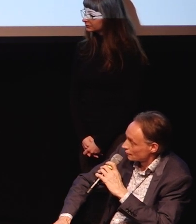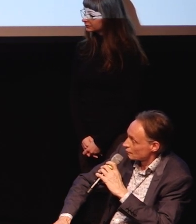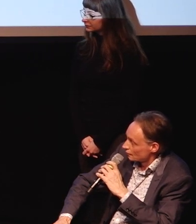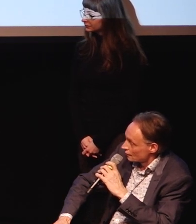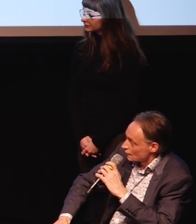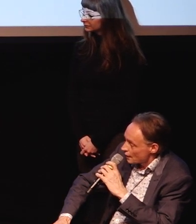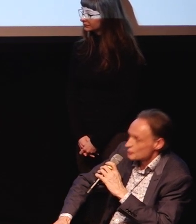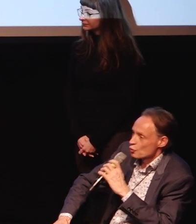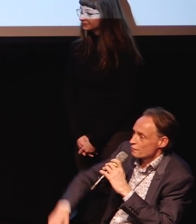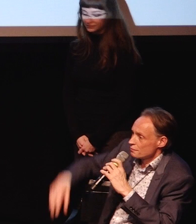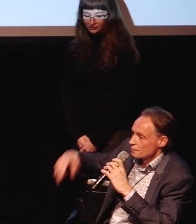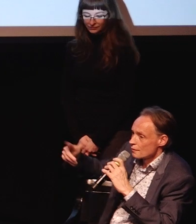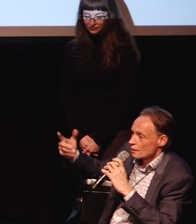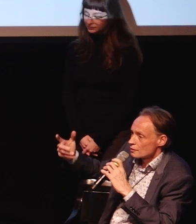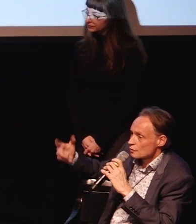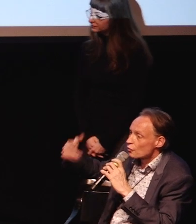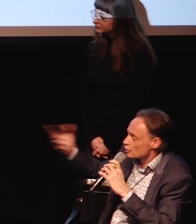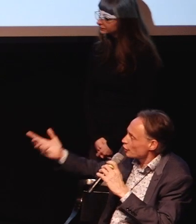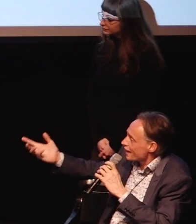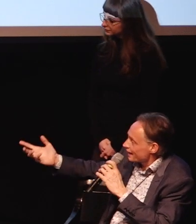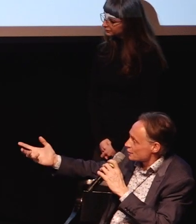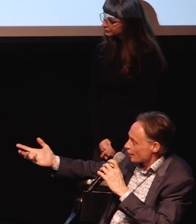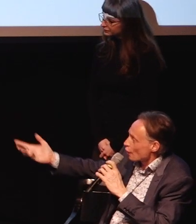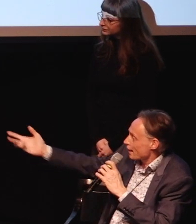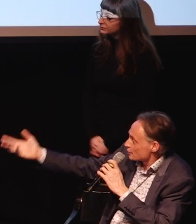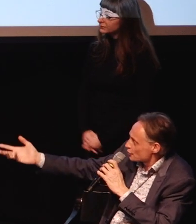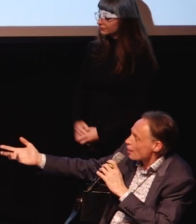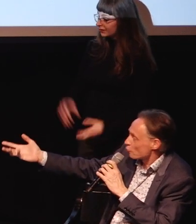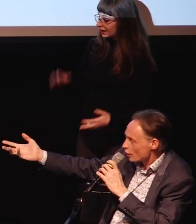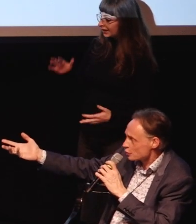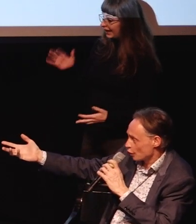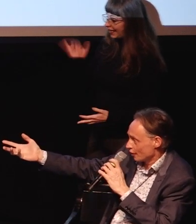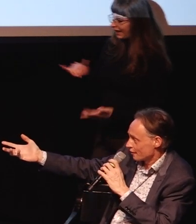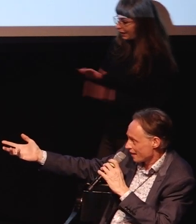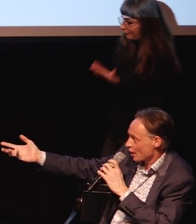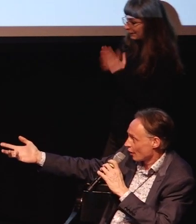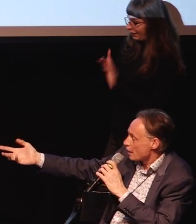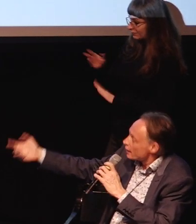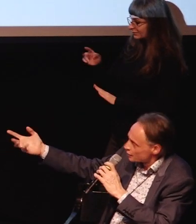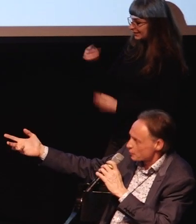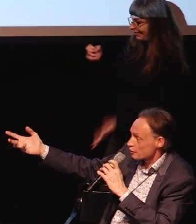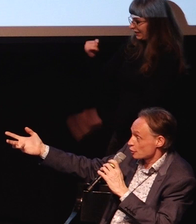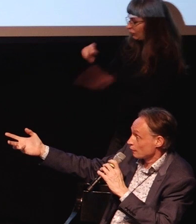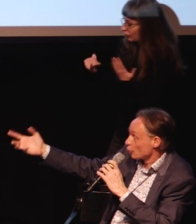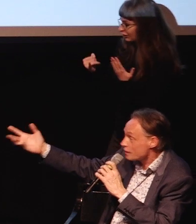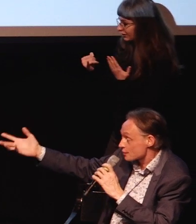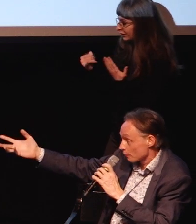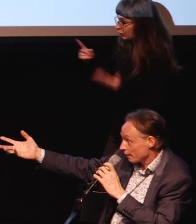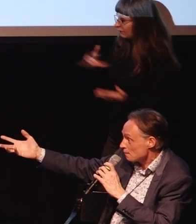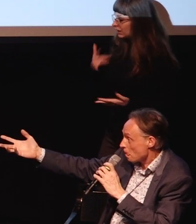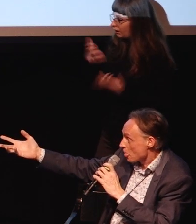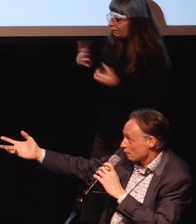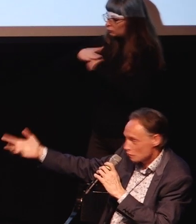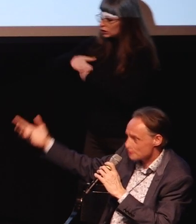that way. And sort of turn that into the art, right? Because there's a lot of pressure there. And just because you're good at